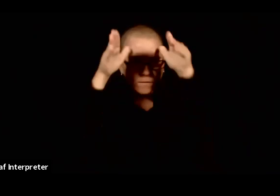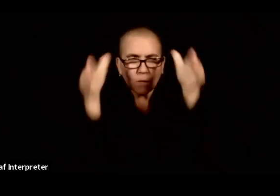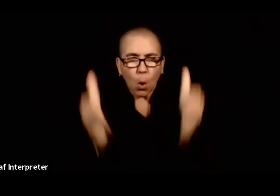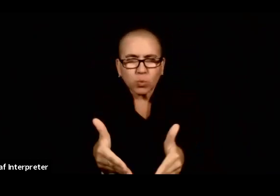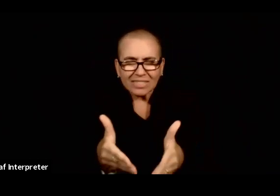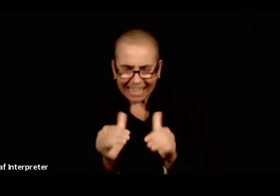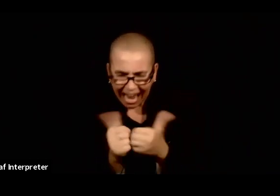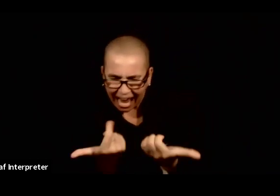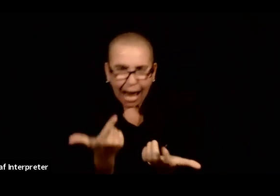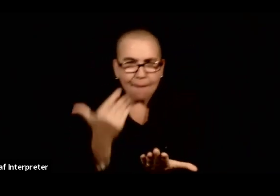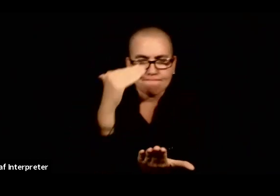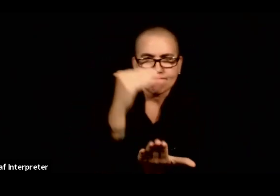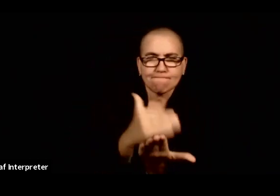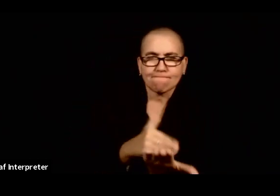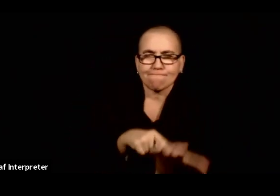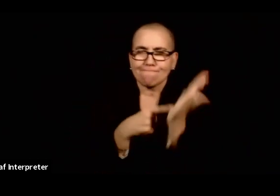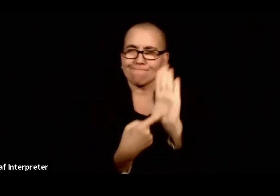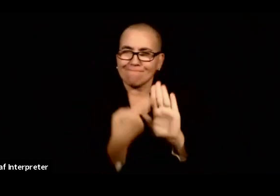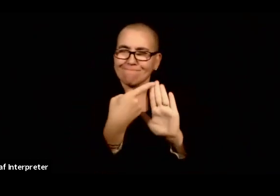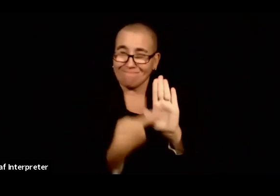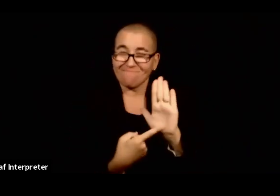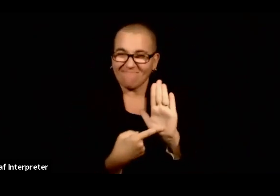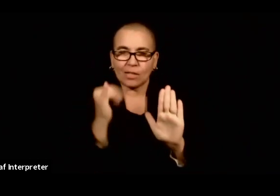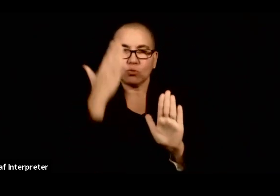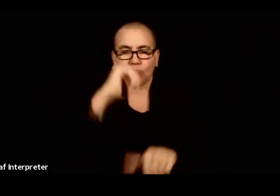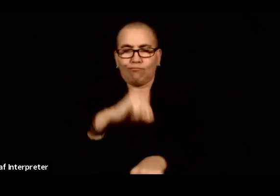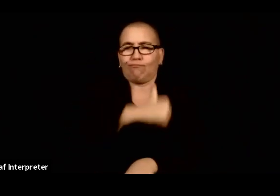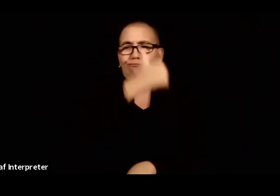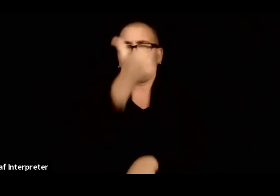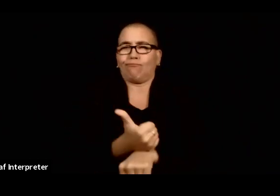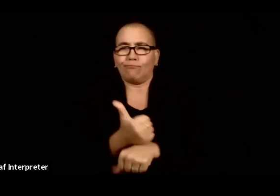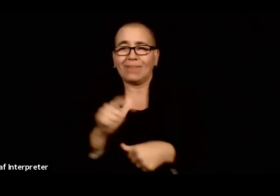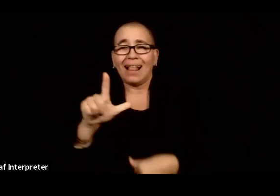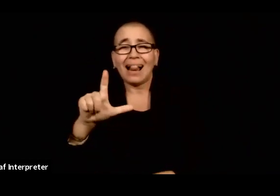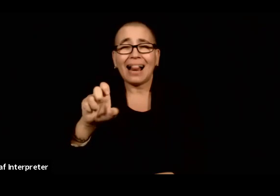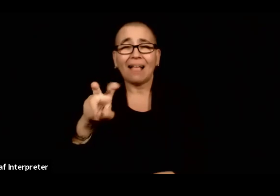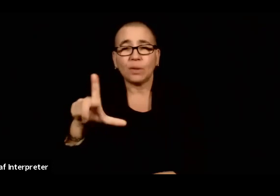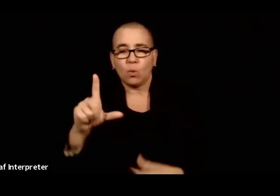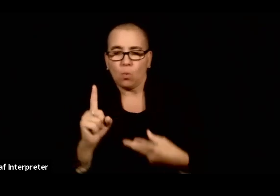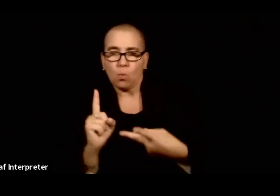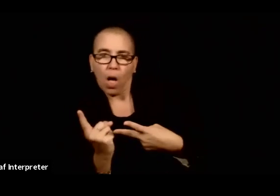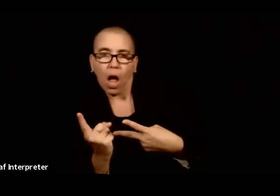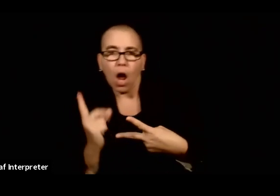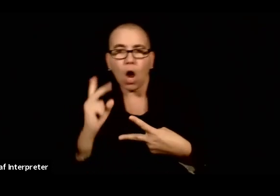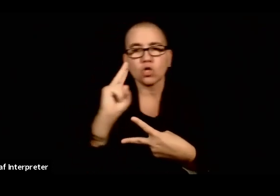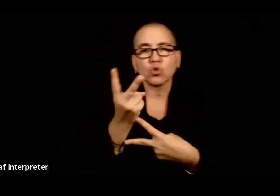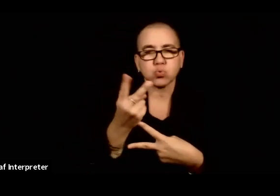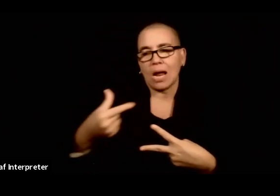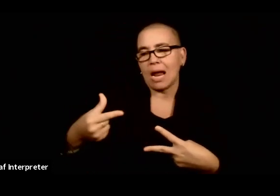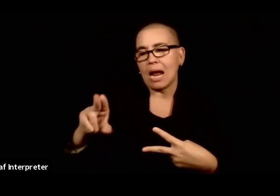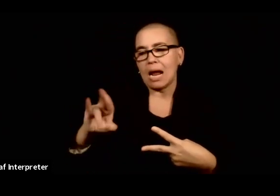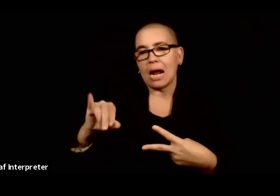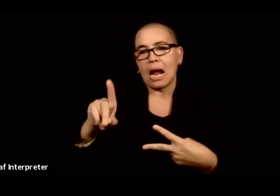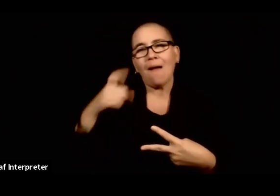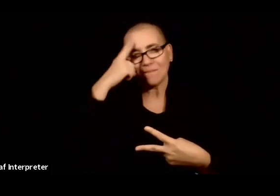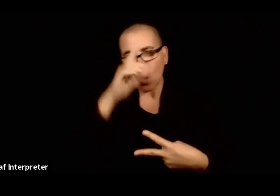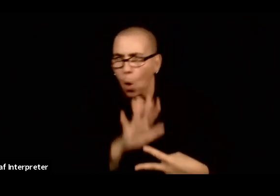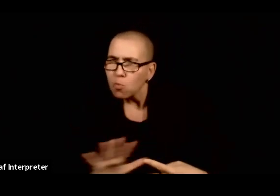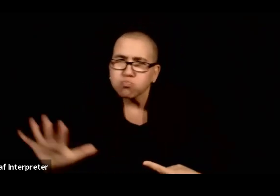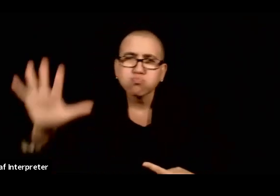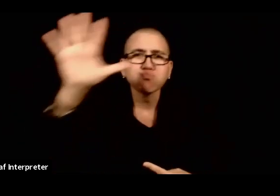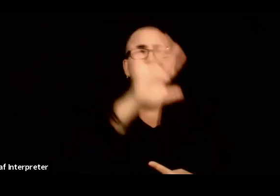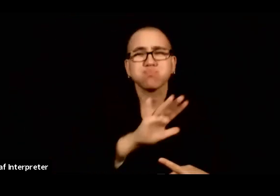does not require any long-term care facility to increase visitation and lays out factors that they must consider.